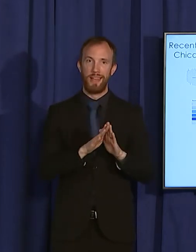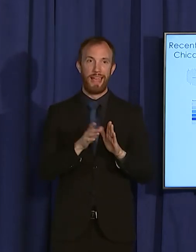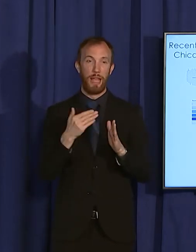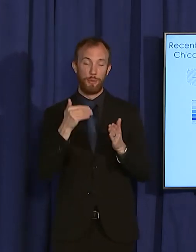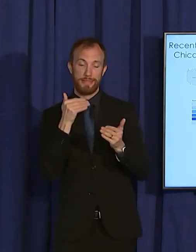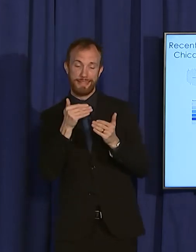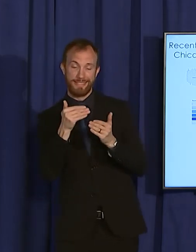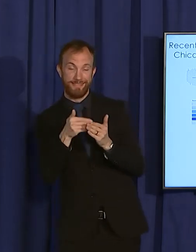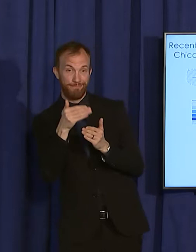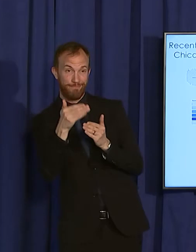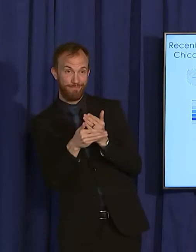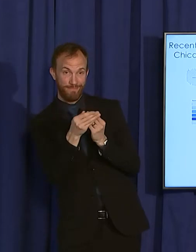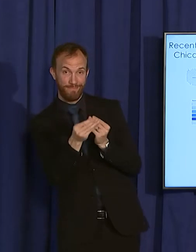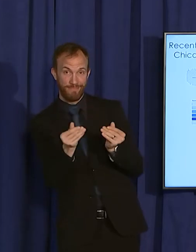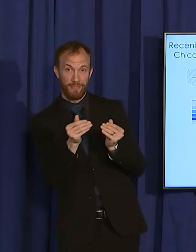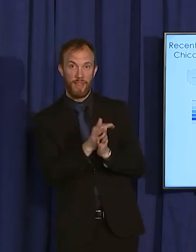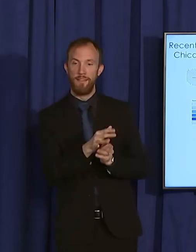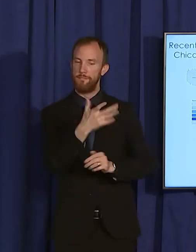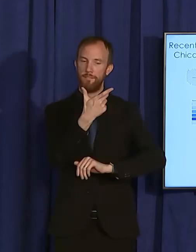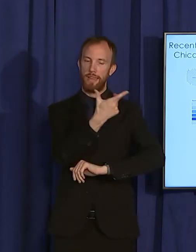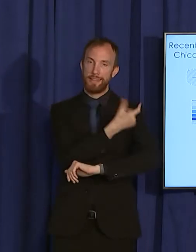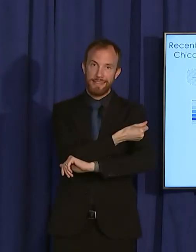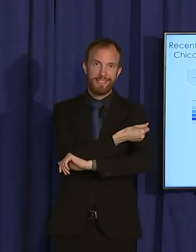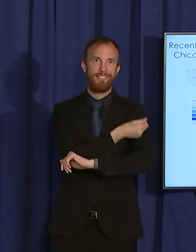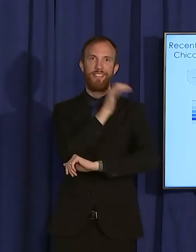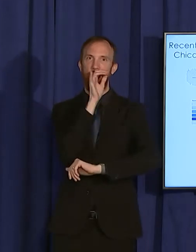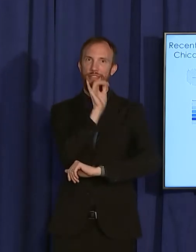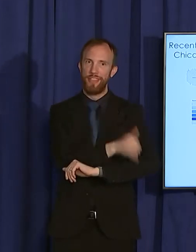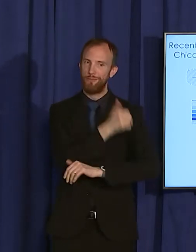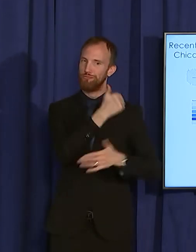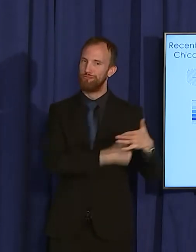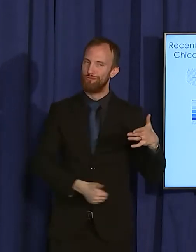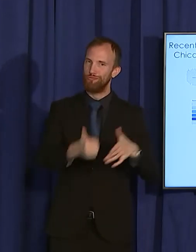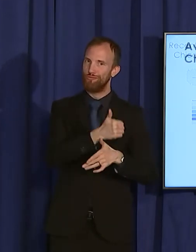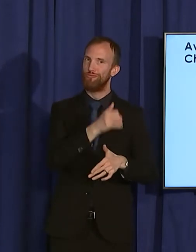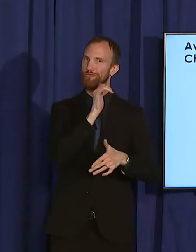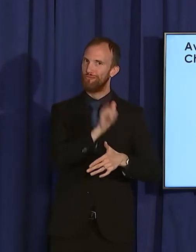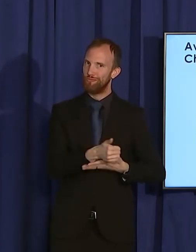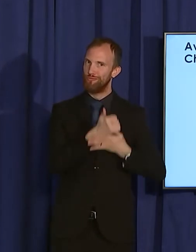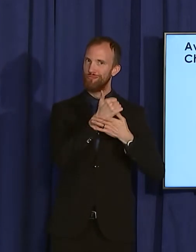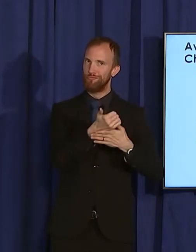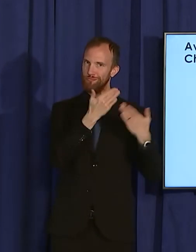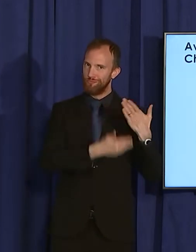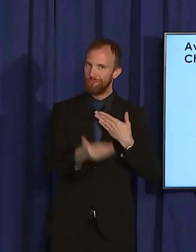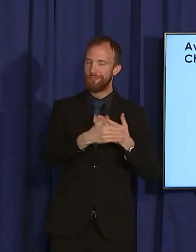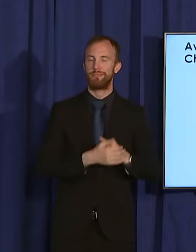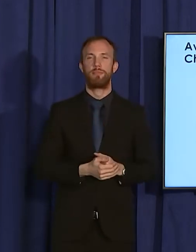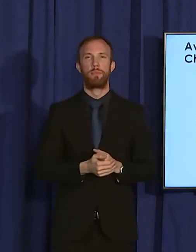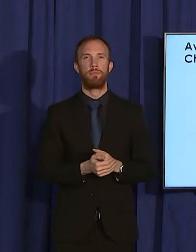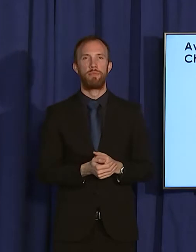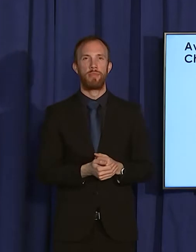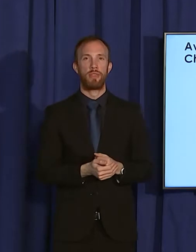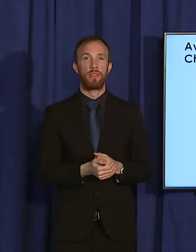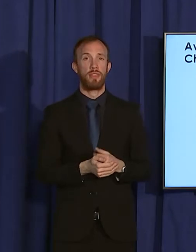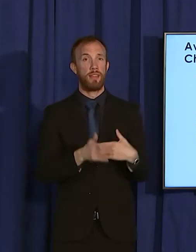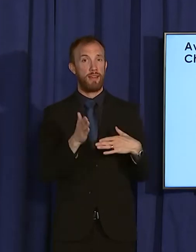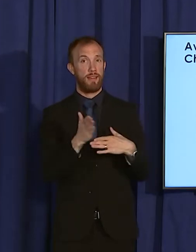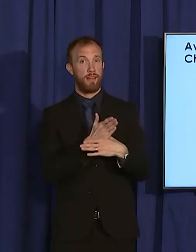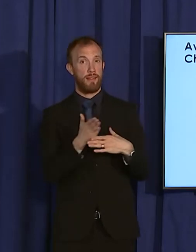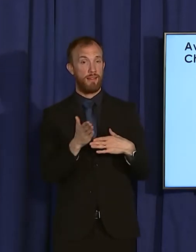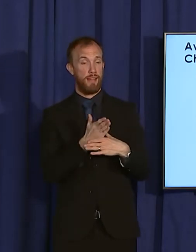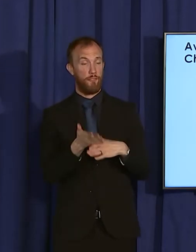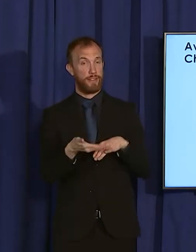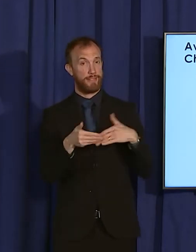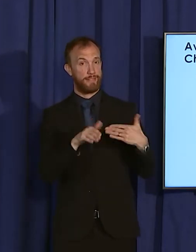other side of this outbreak. Vaccines are how we're going to get out of this here in Chicago. And we are averaging 4